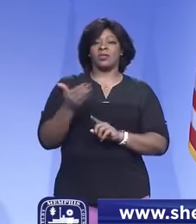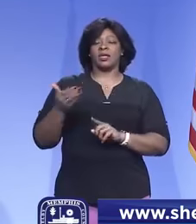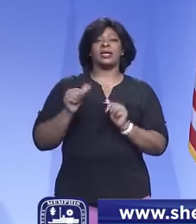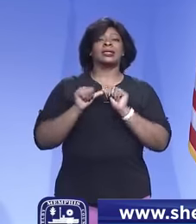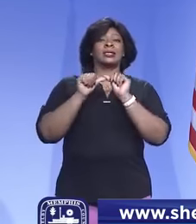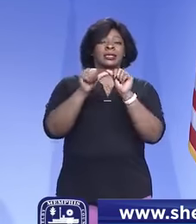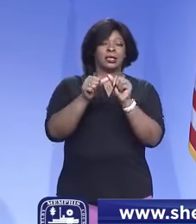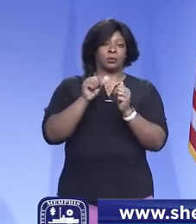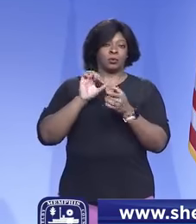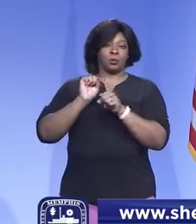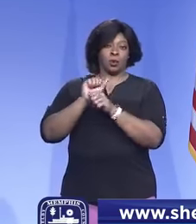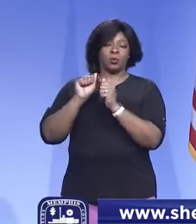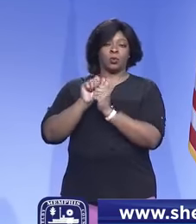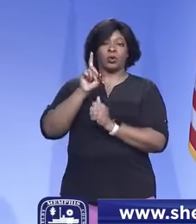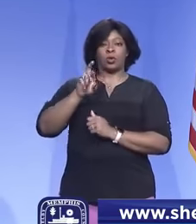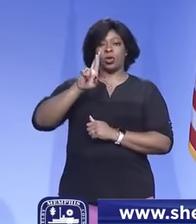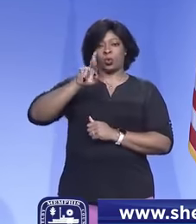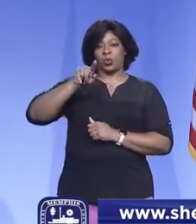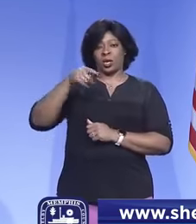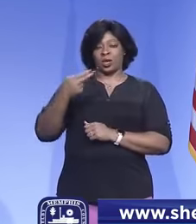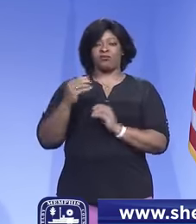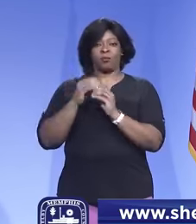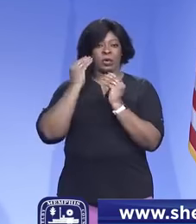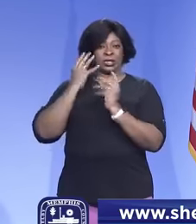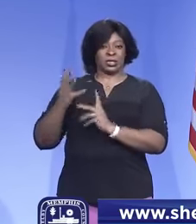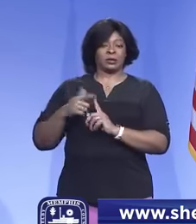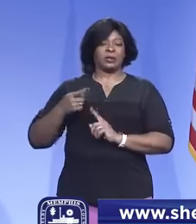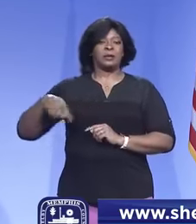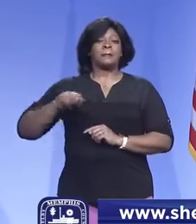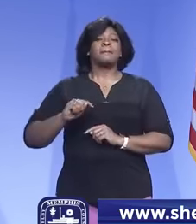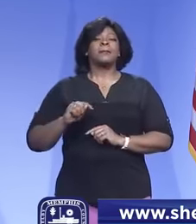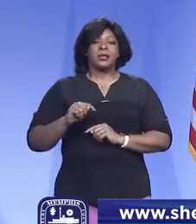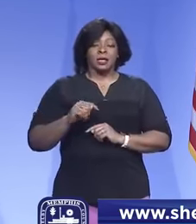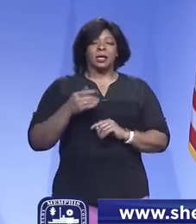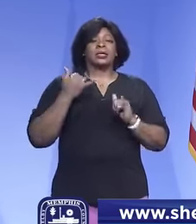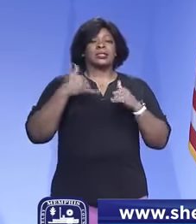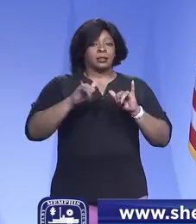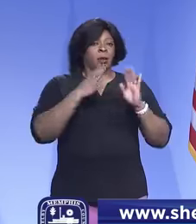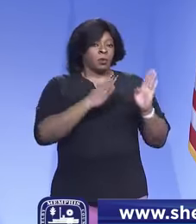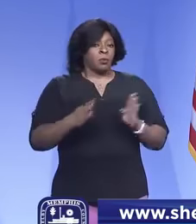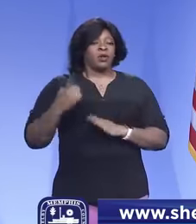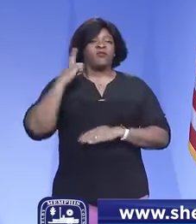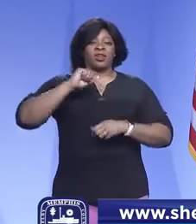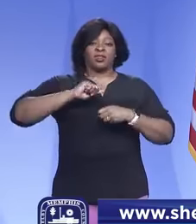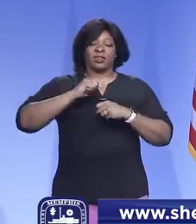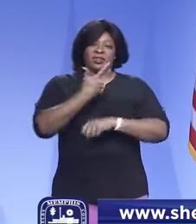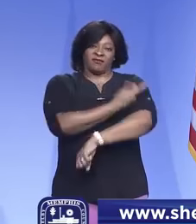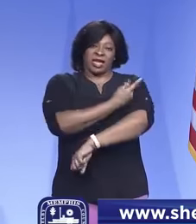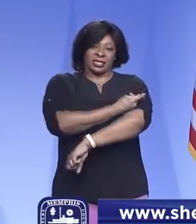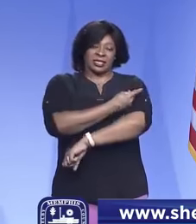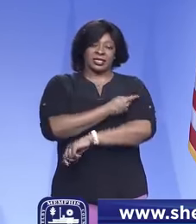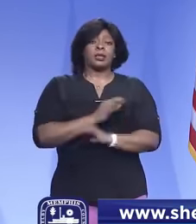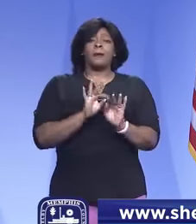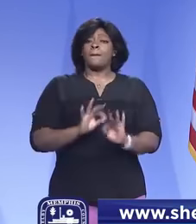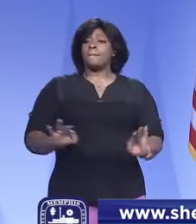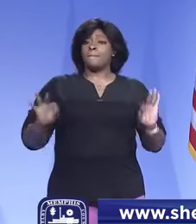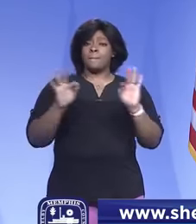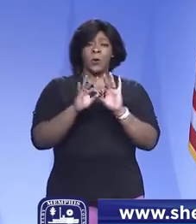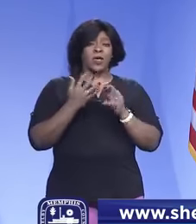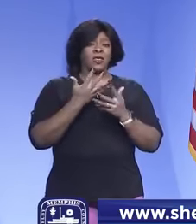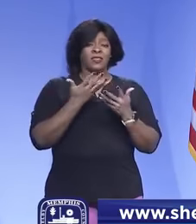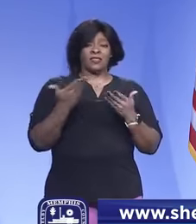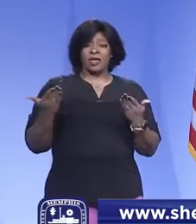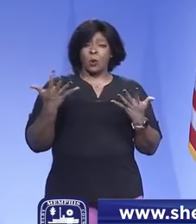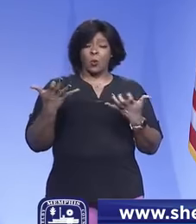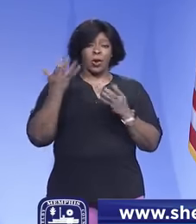Dr. Randolph will detail, and we're also prepping for the vaccine. So some of the key things that I wanted to